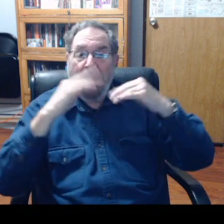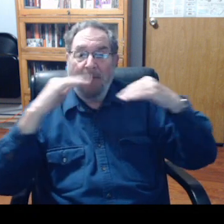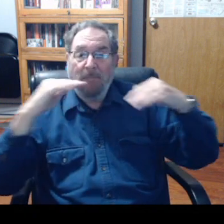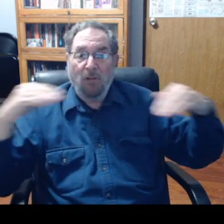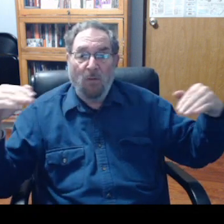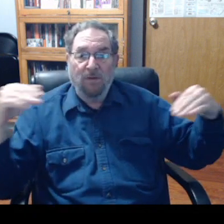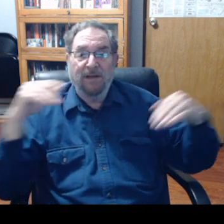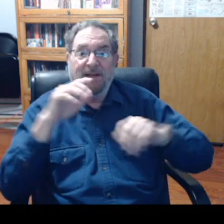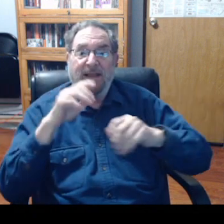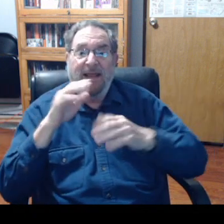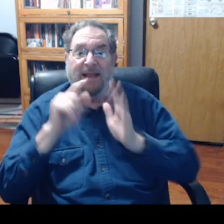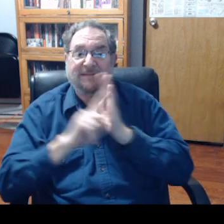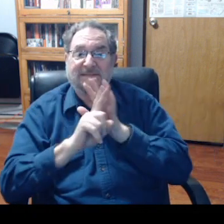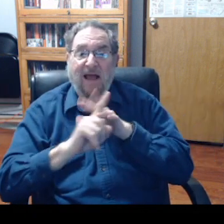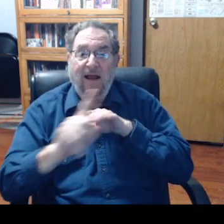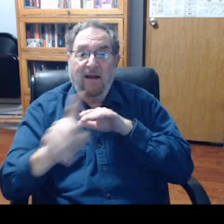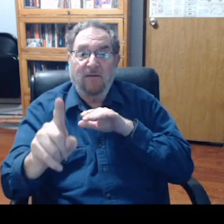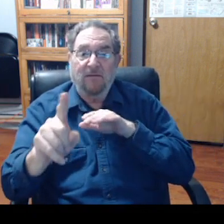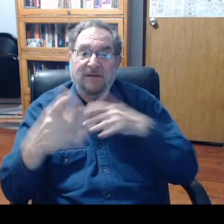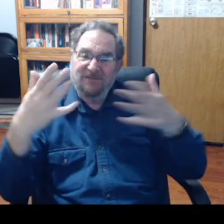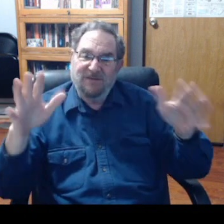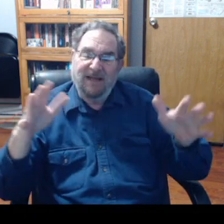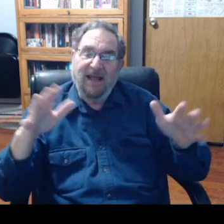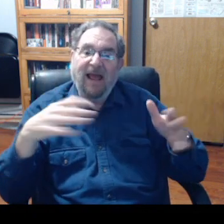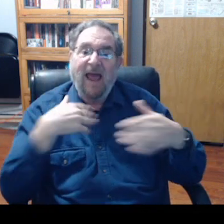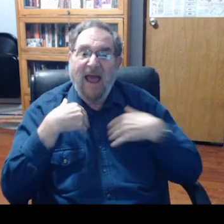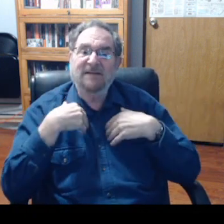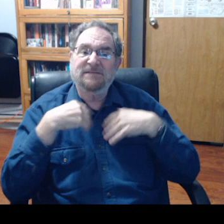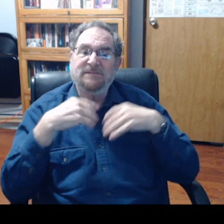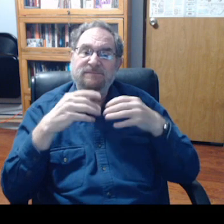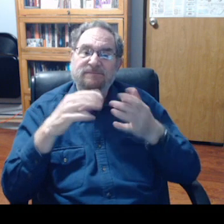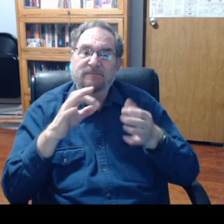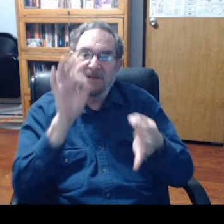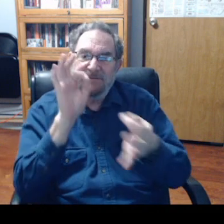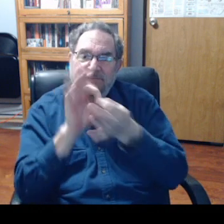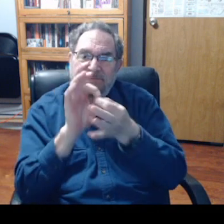the Babylonian exile had